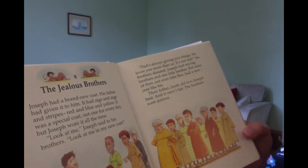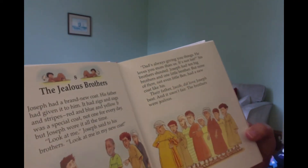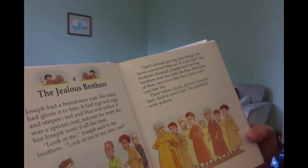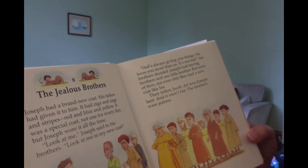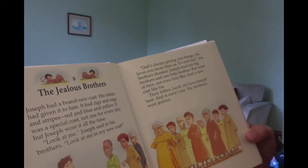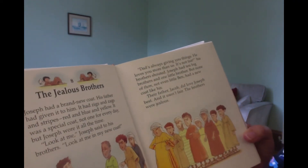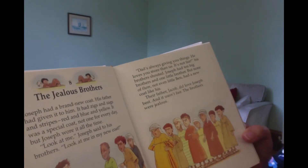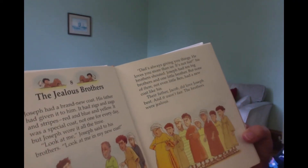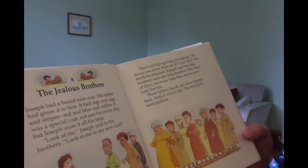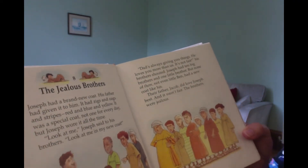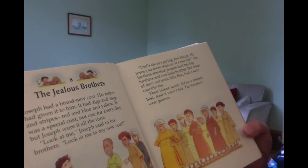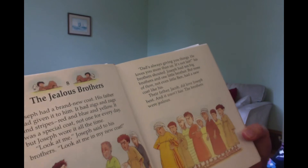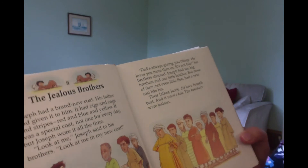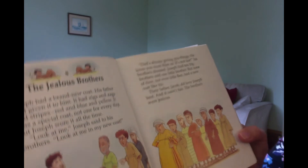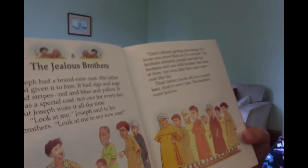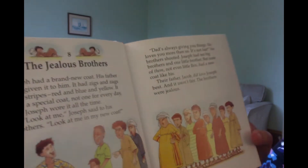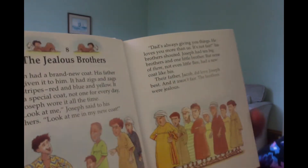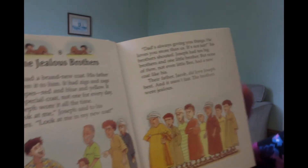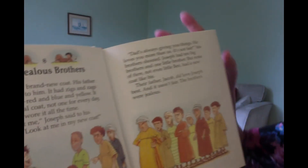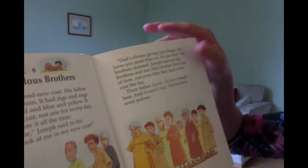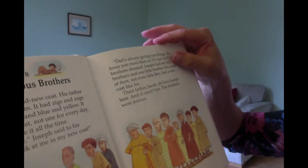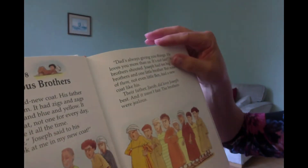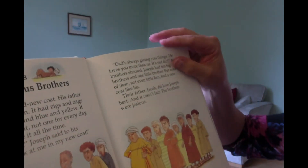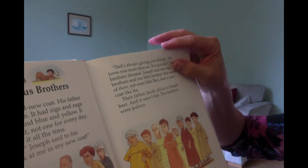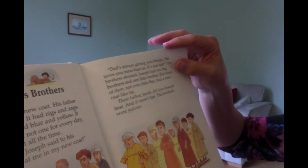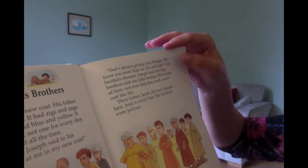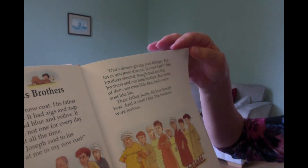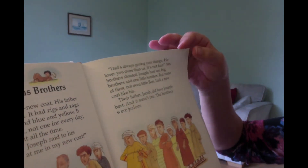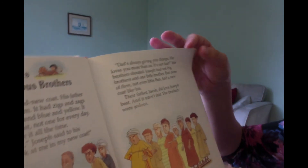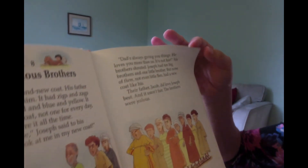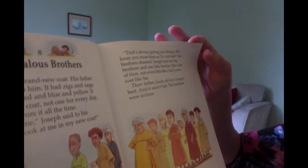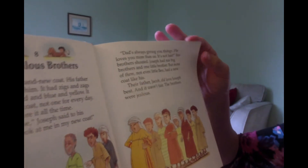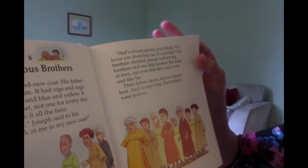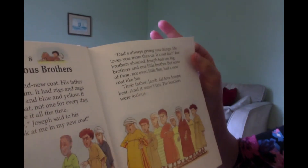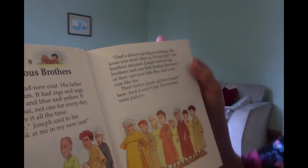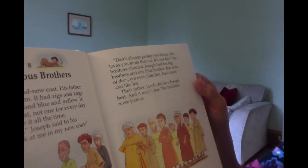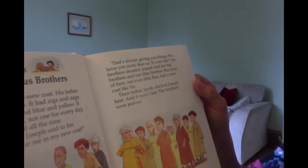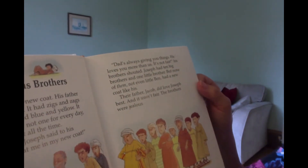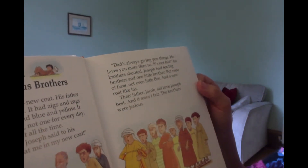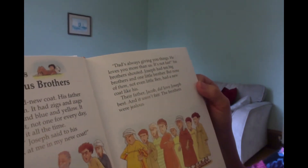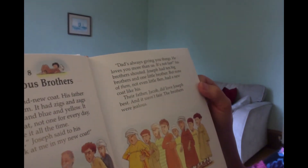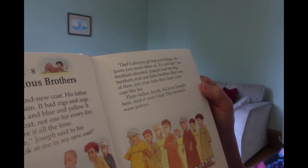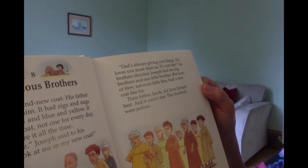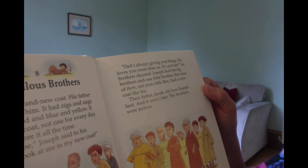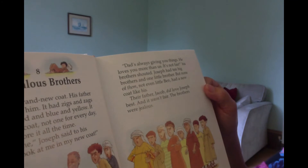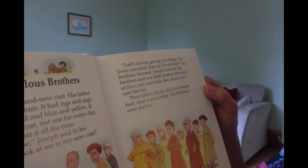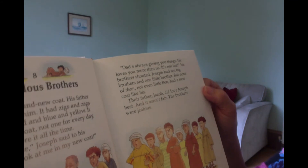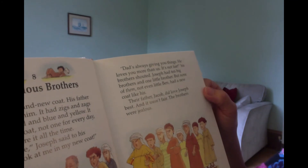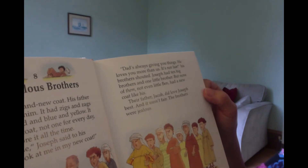Joseph said to his brothers. "Look at me in my new coat." "Dad's always giving you things. He loves you more